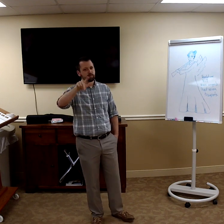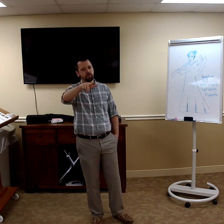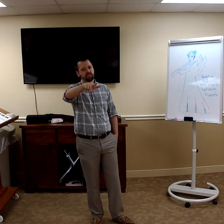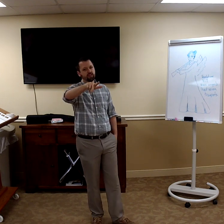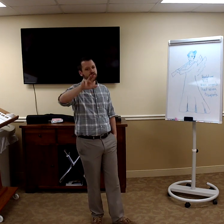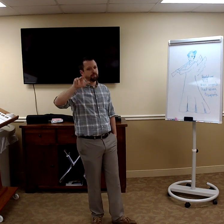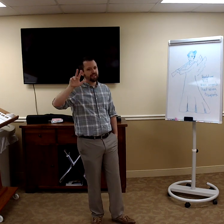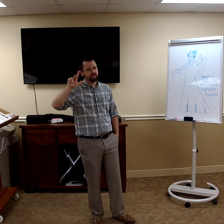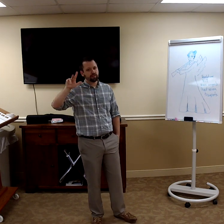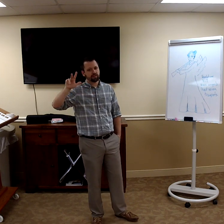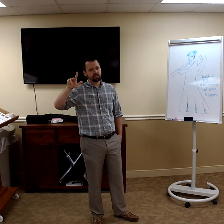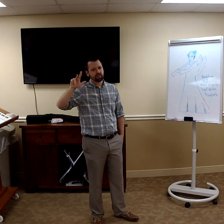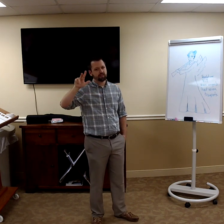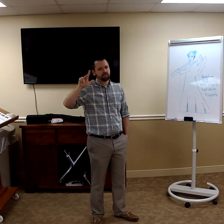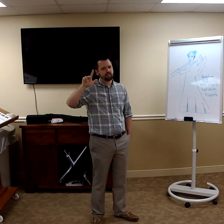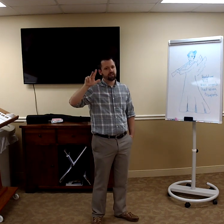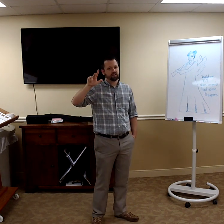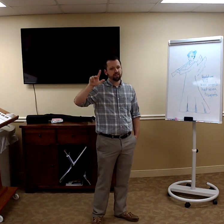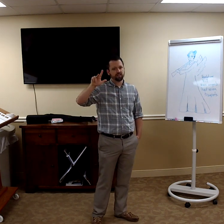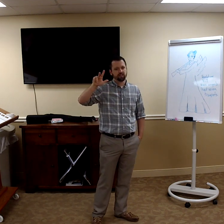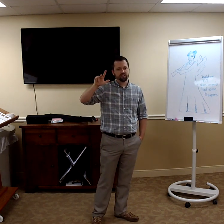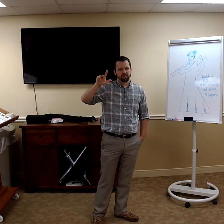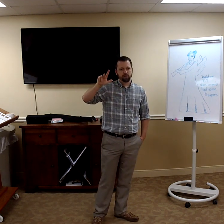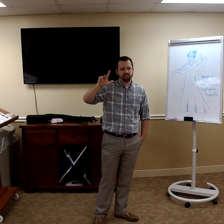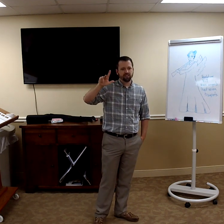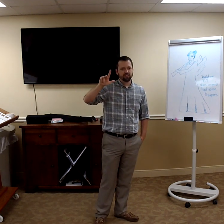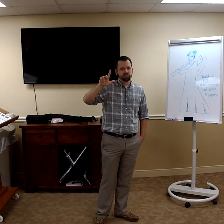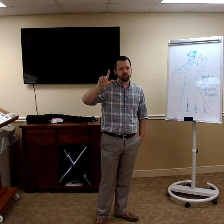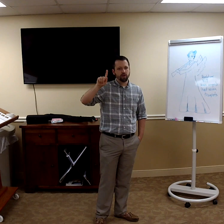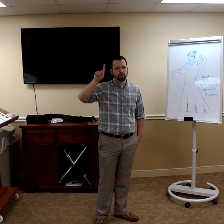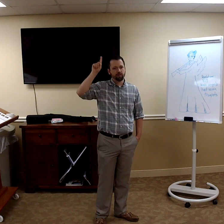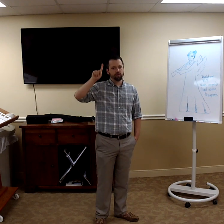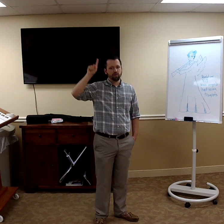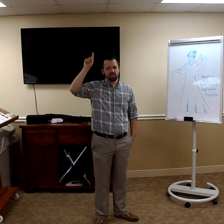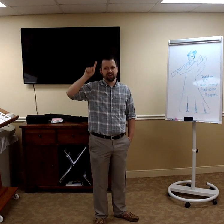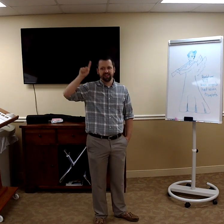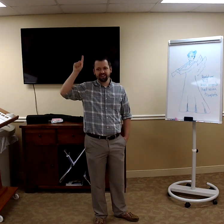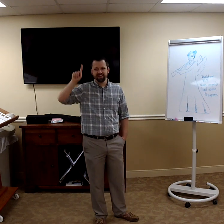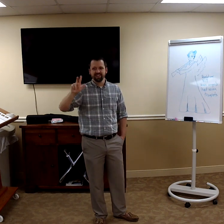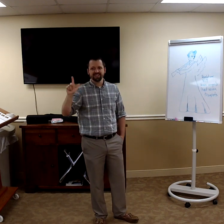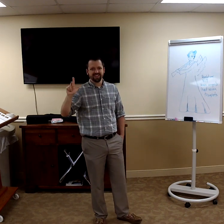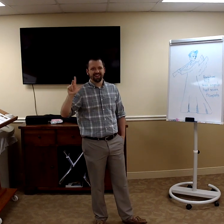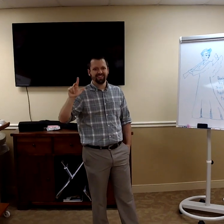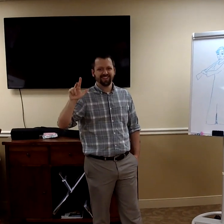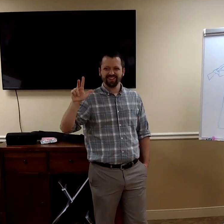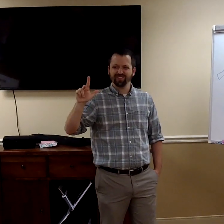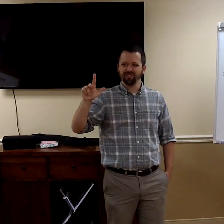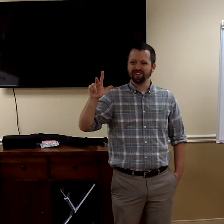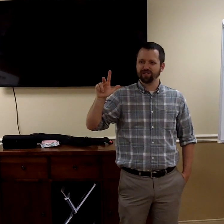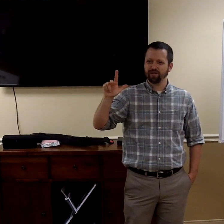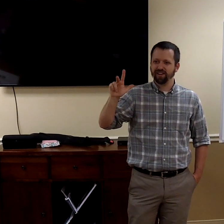want to stick your thumb out though. Otherwise, it looks like you're just going, we're number 1. So, 23.